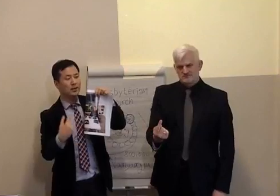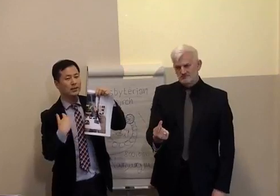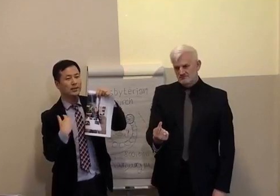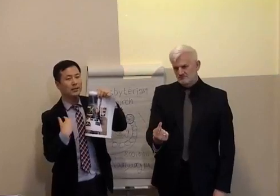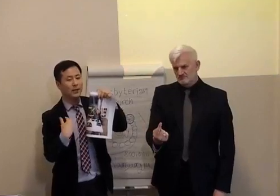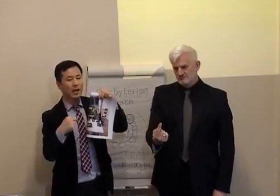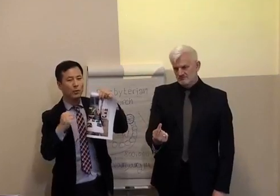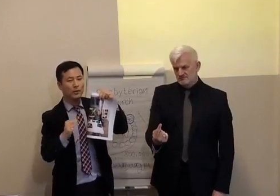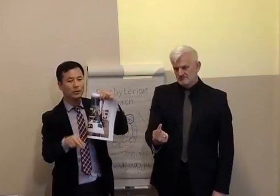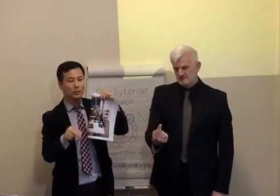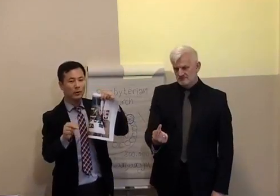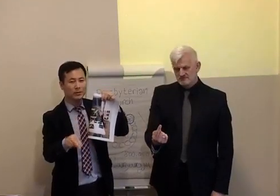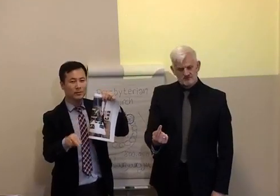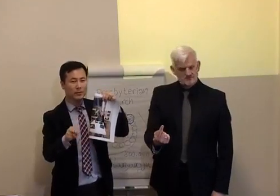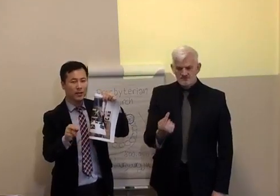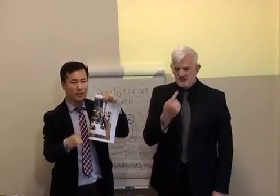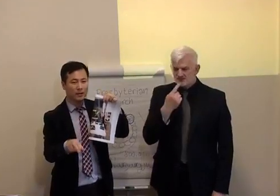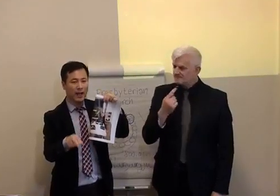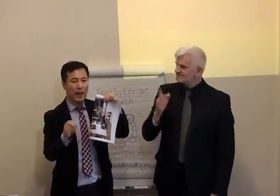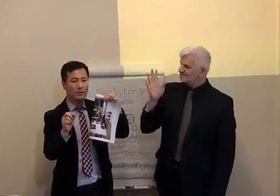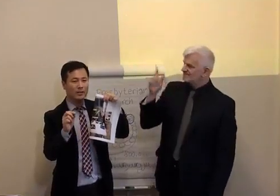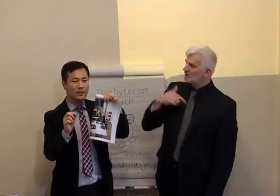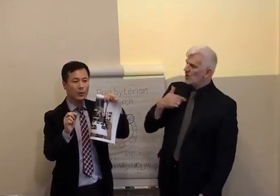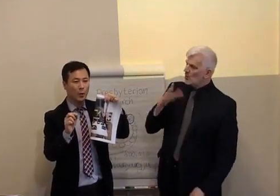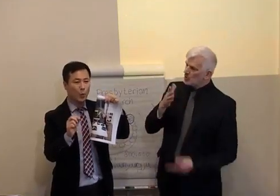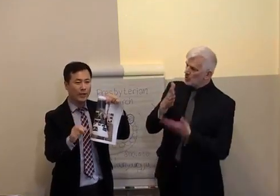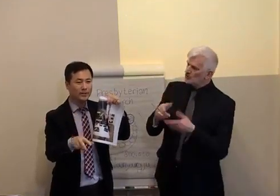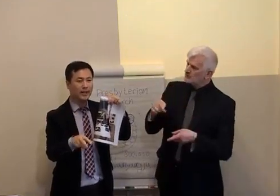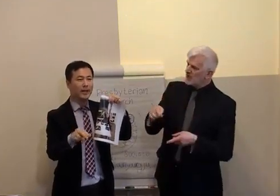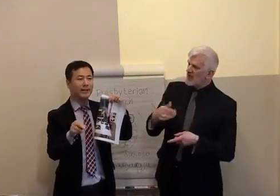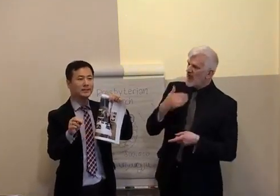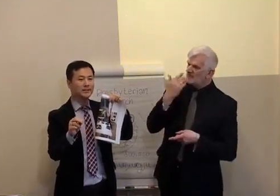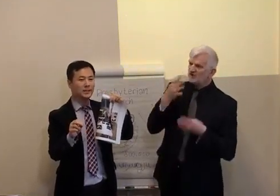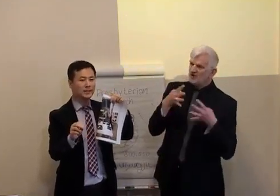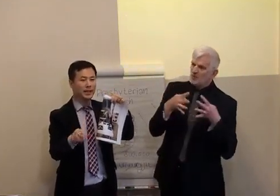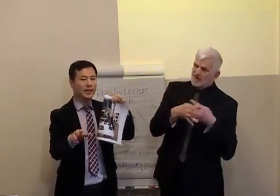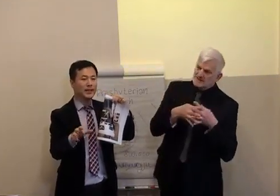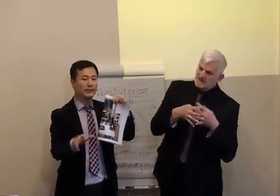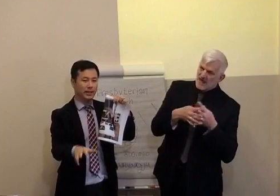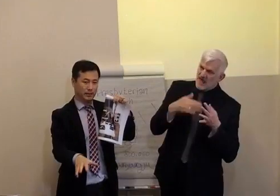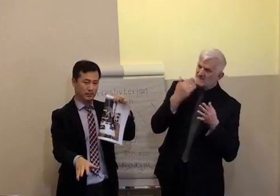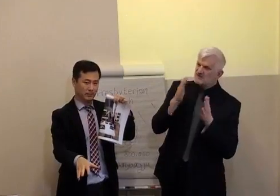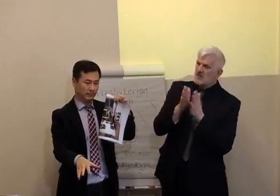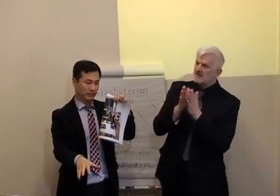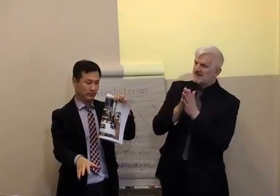He said that I want to worship here every Wednesday and Sunday evening.